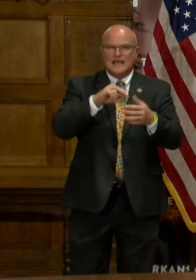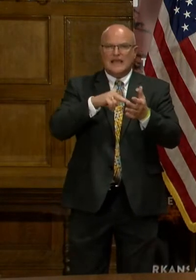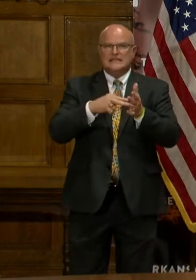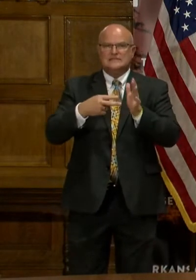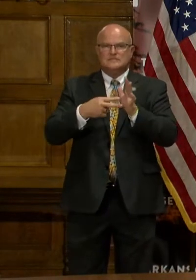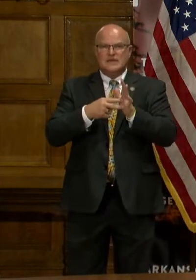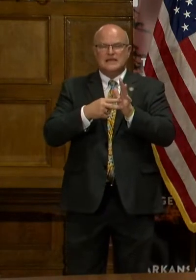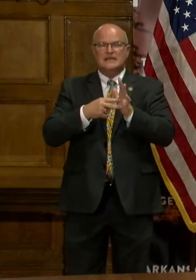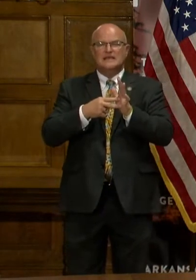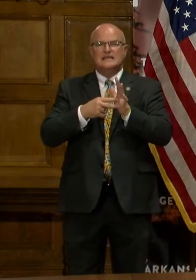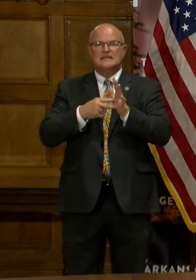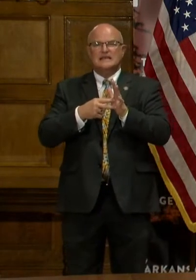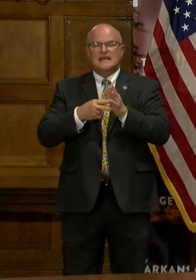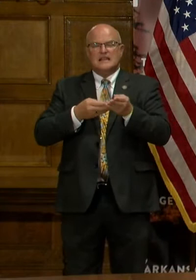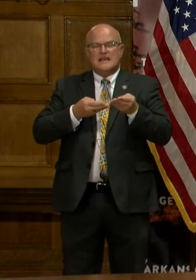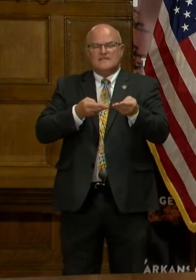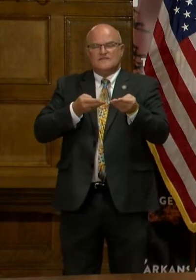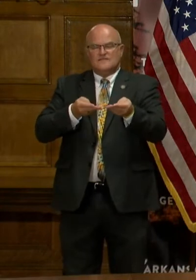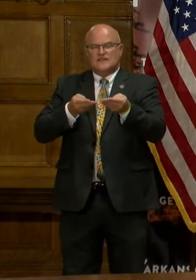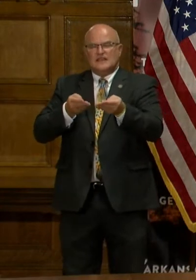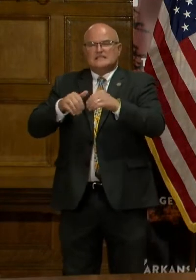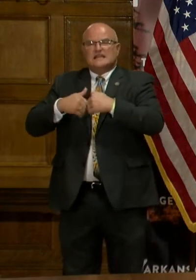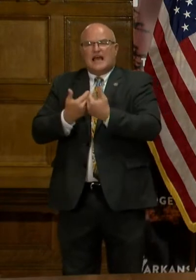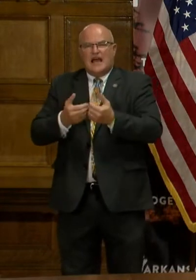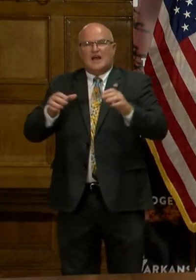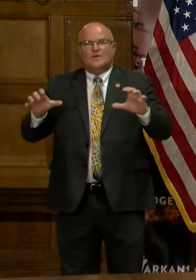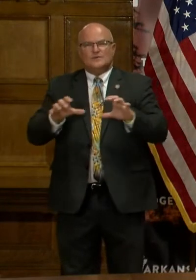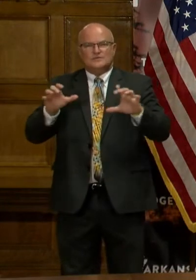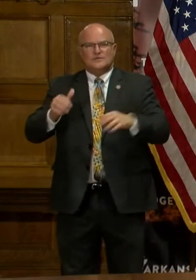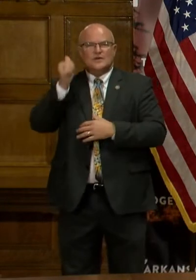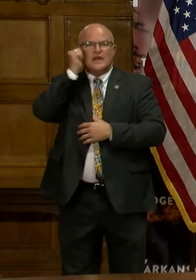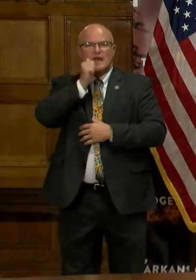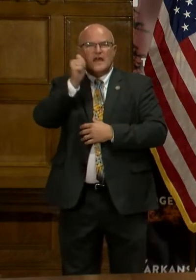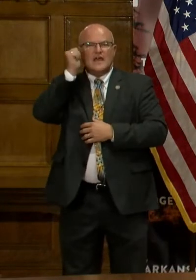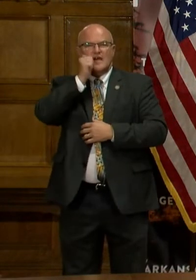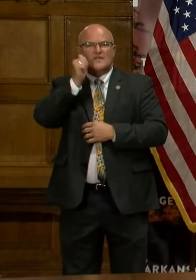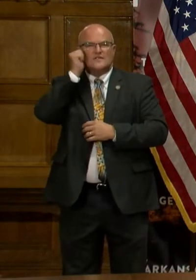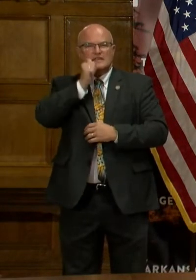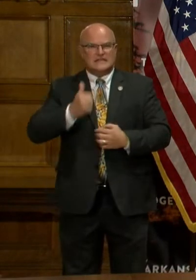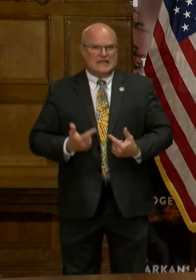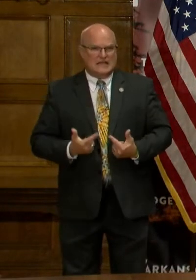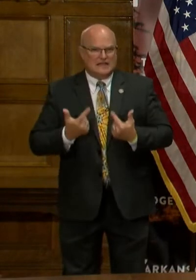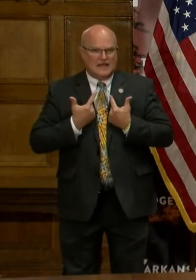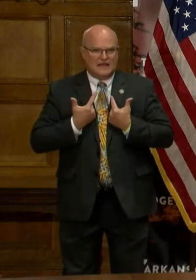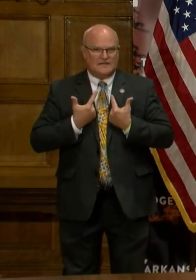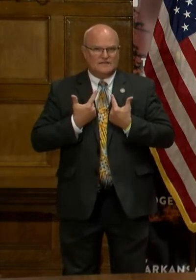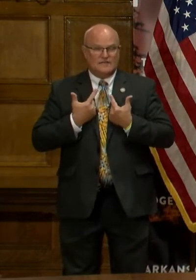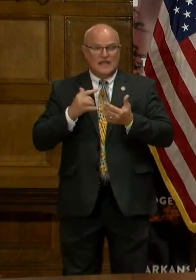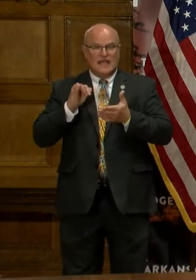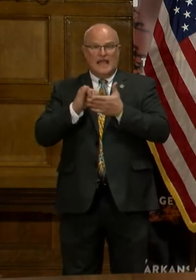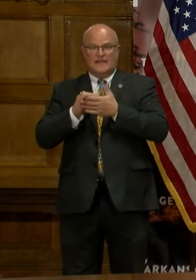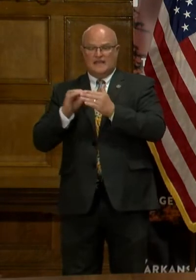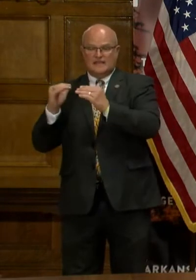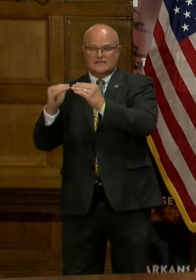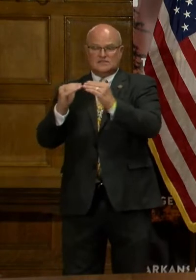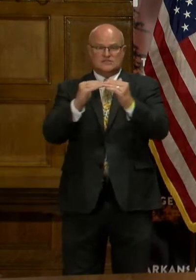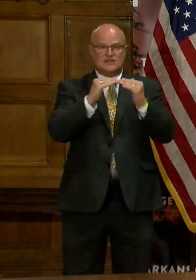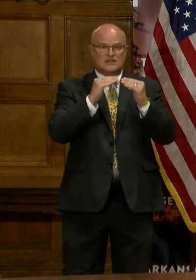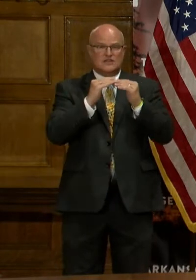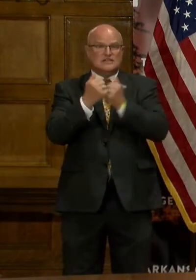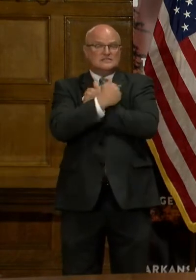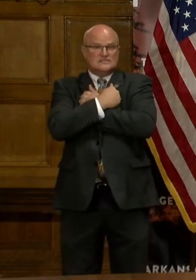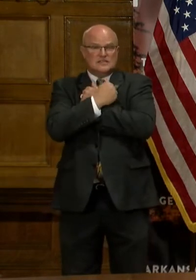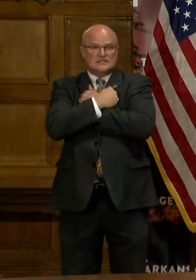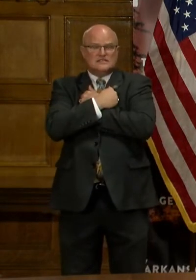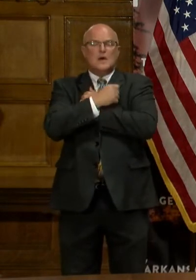be something that feeds the way we go about our day-to-day lives. And that idea of charity and justice is something that